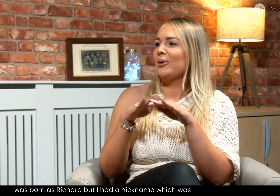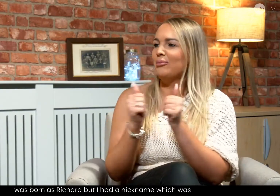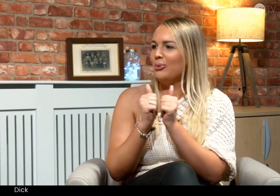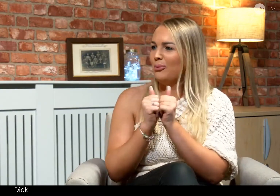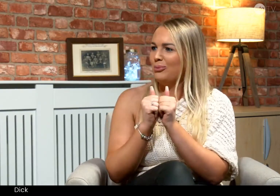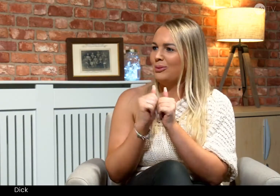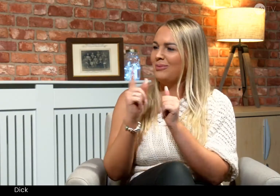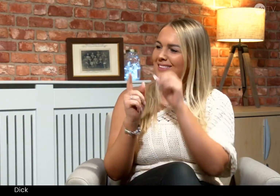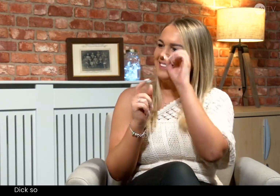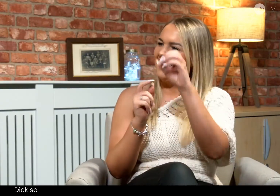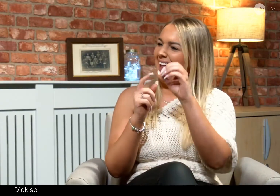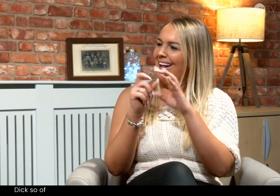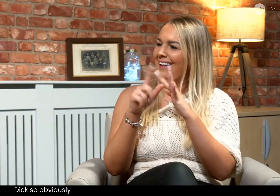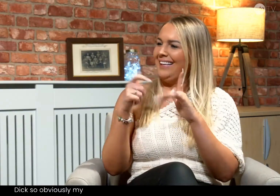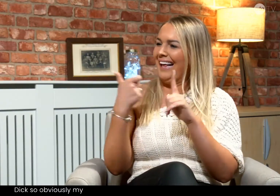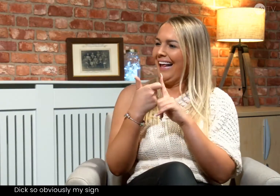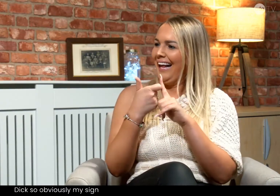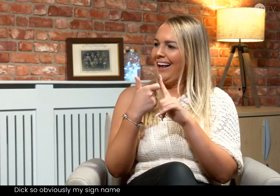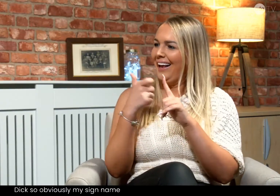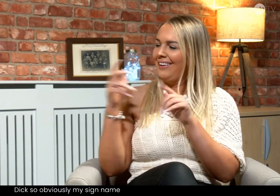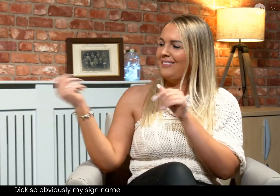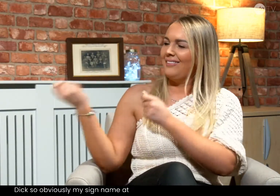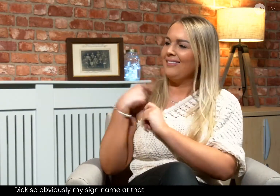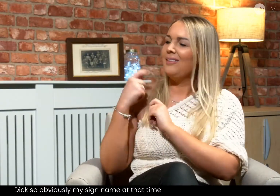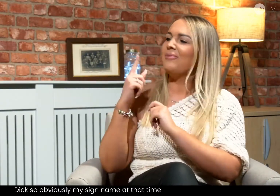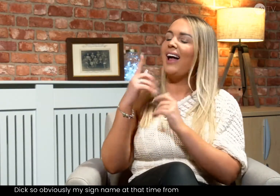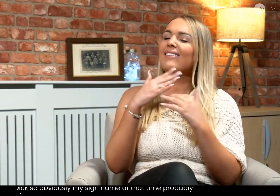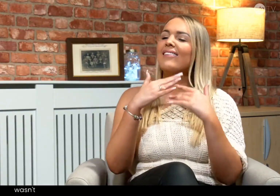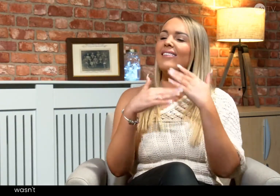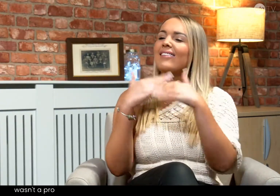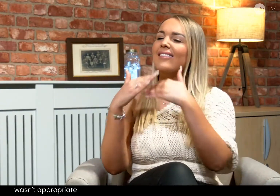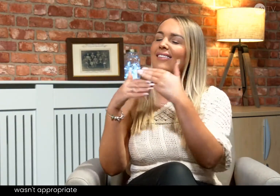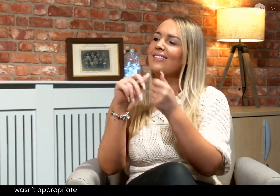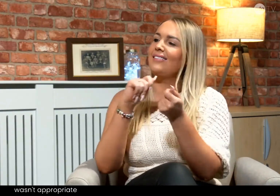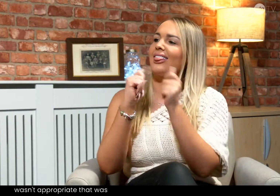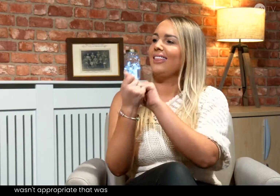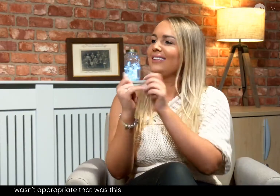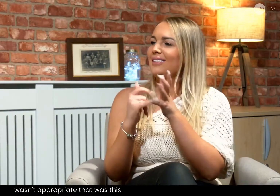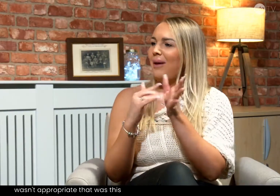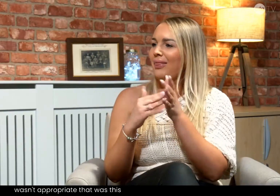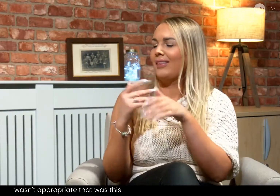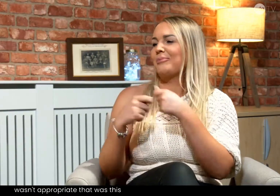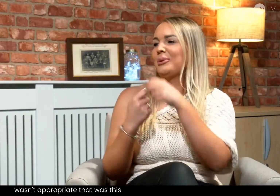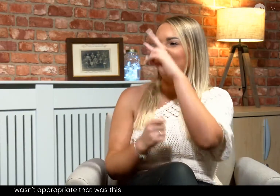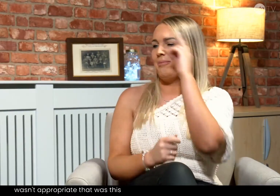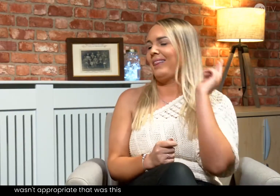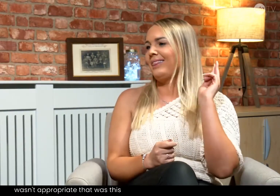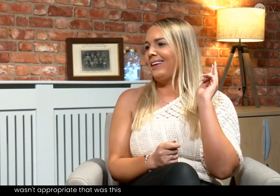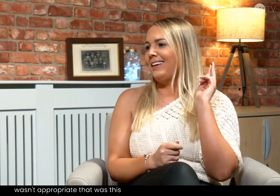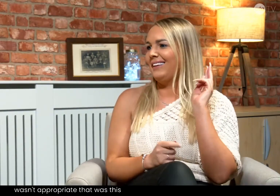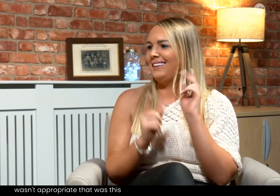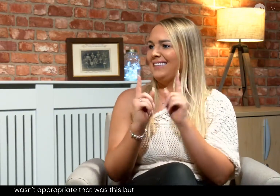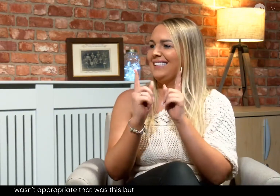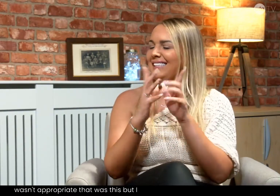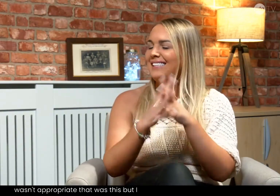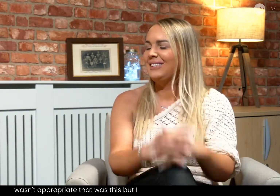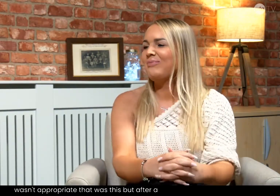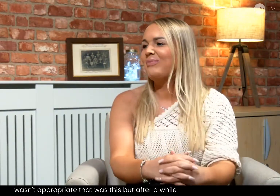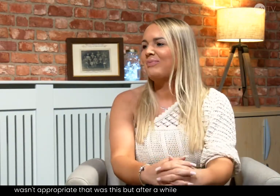obviously my sign name at that time probably wasn't appropriate. That was this. But after a while, I changed to Samantha. So